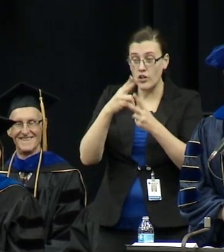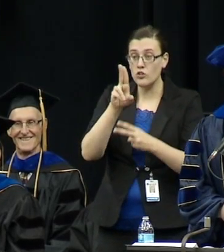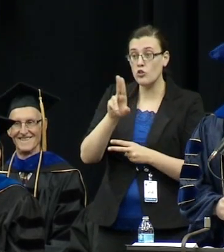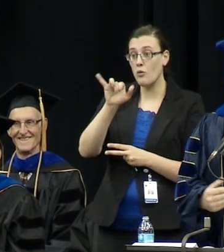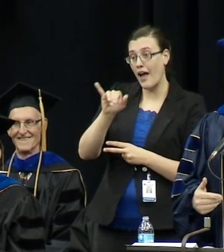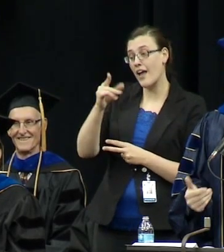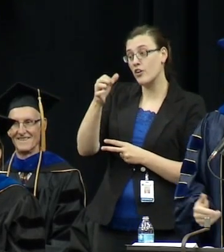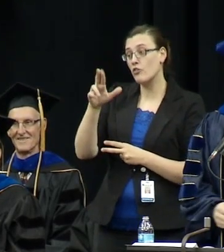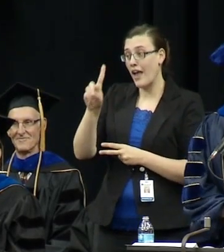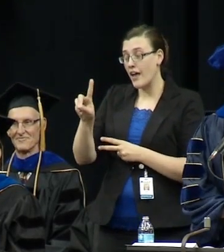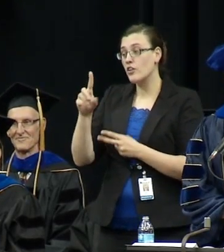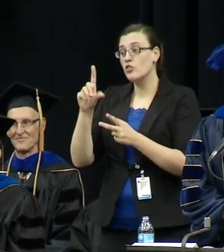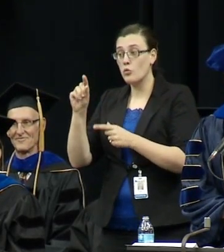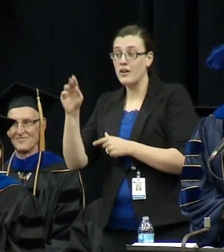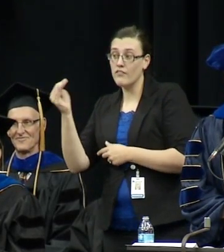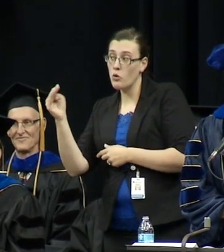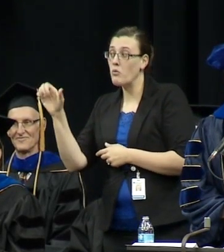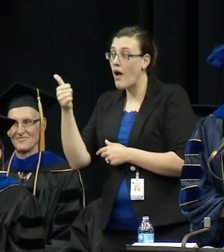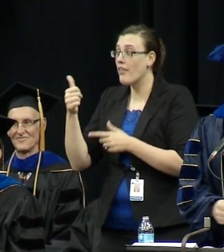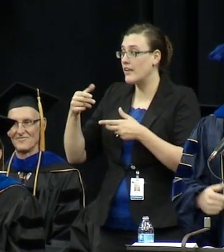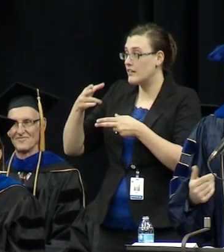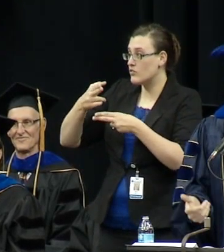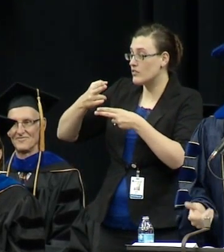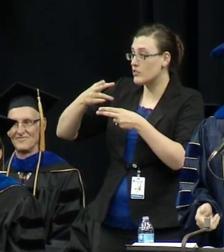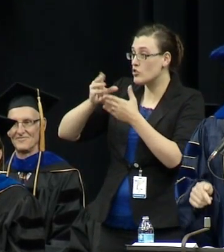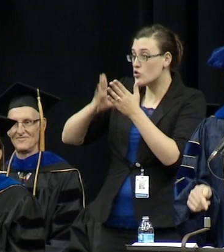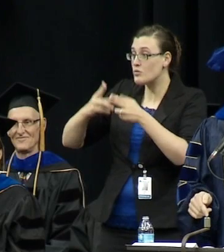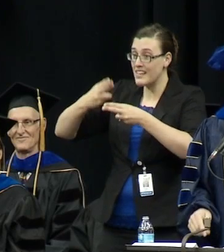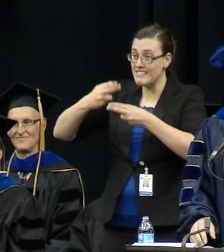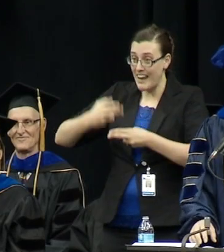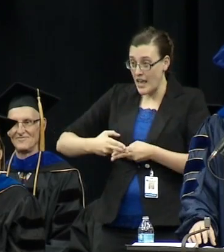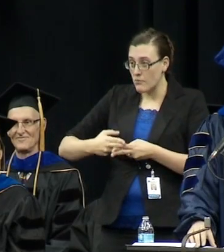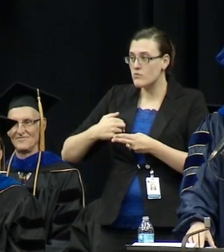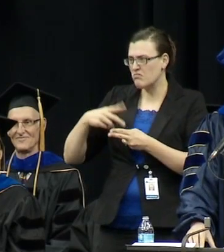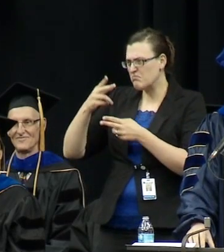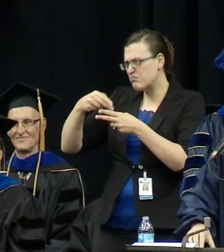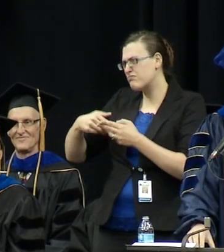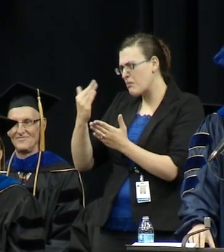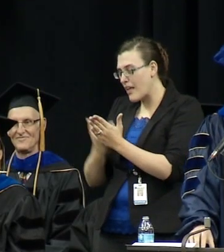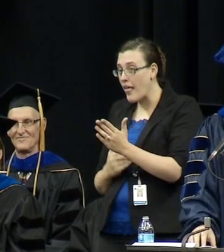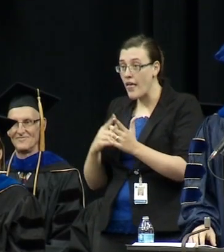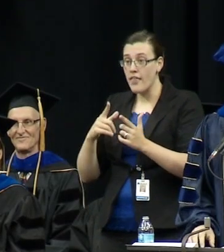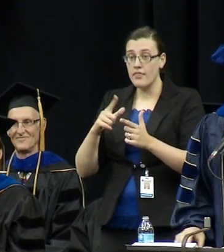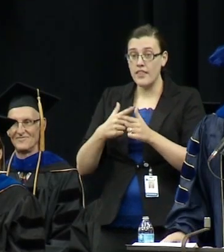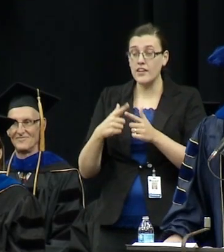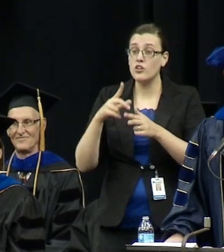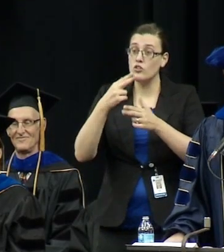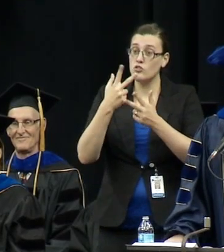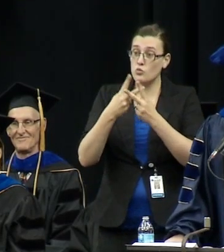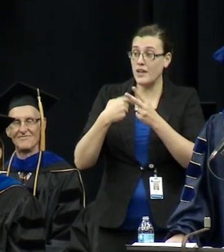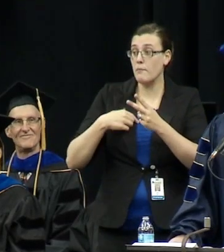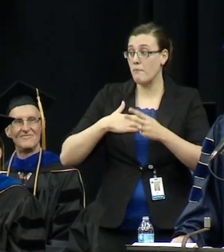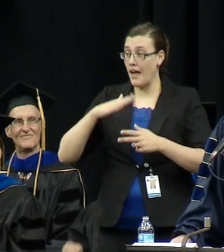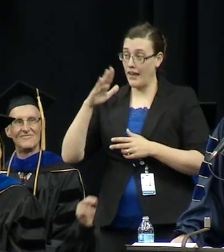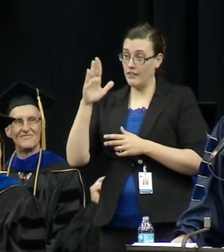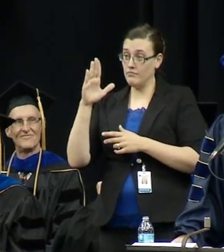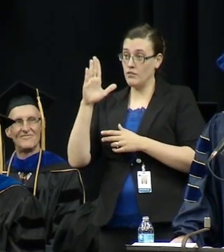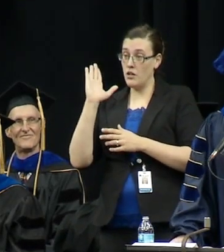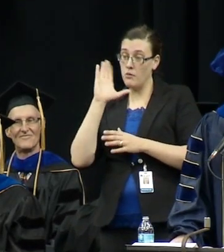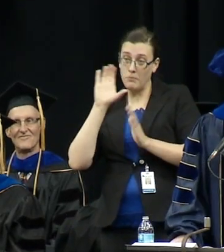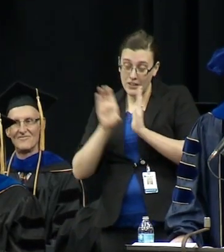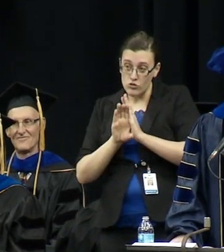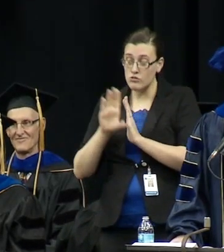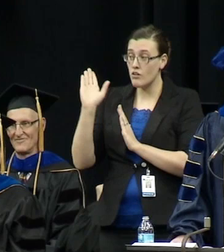UIGrad2014 while the other students' names are being read. And you can retweet this speech and my photos available at my Twitter account,